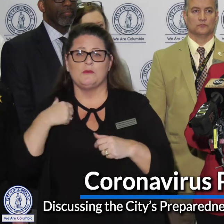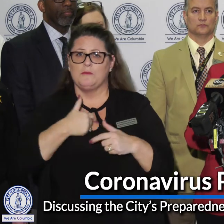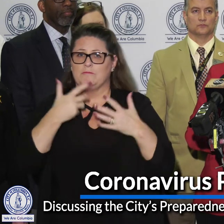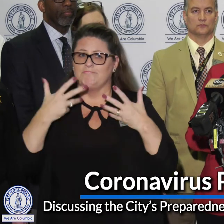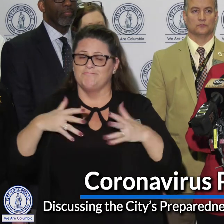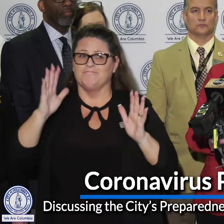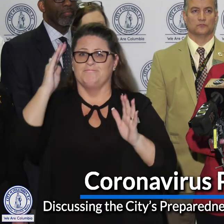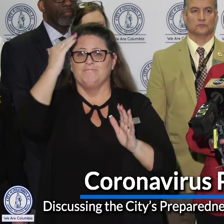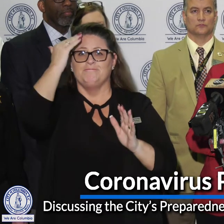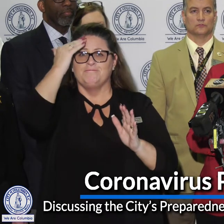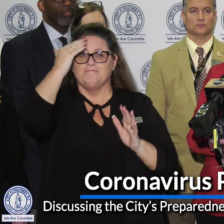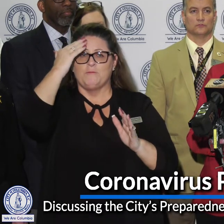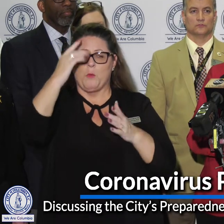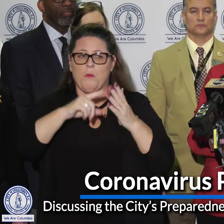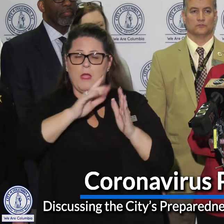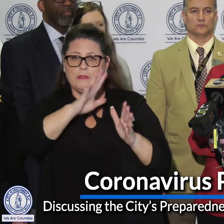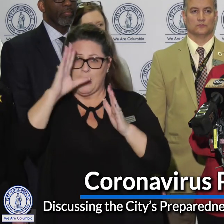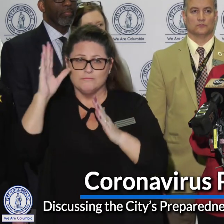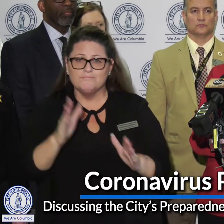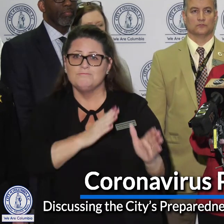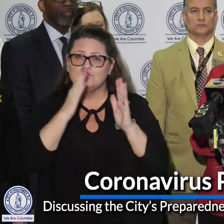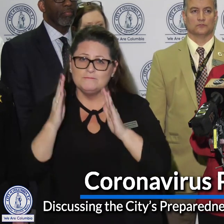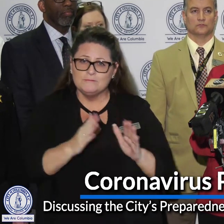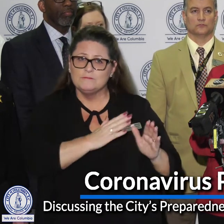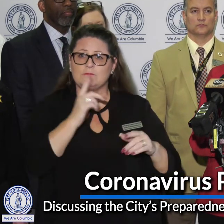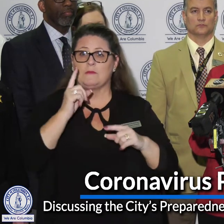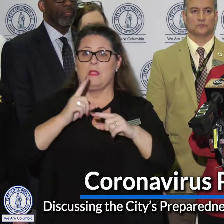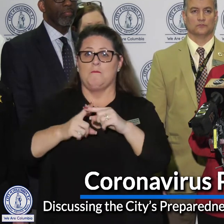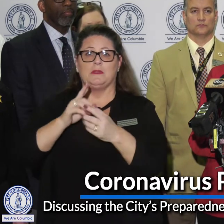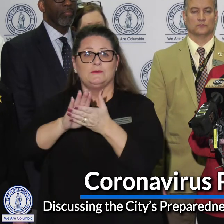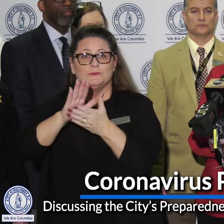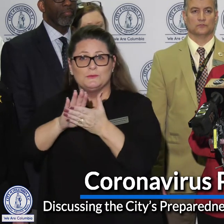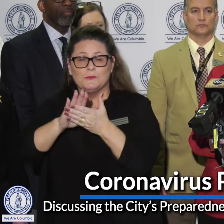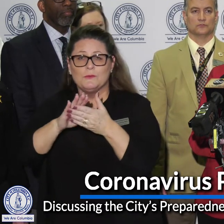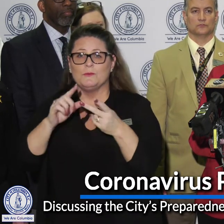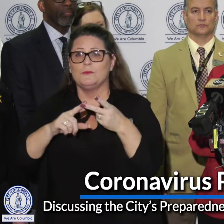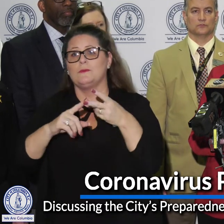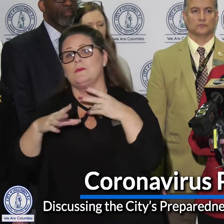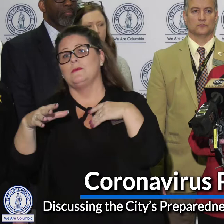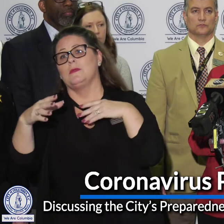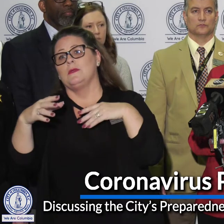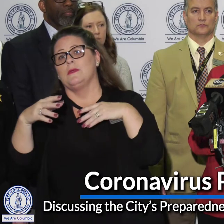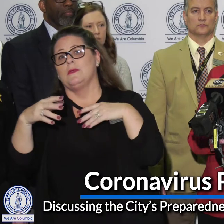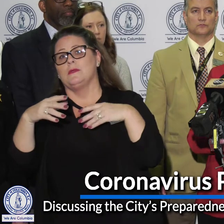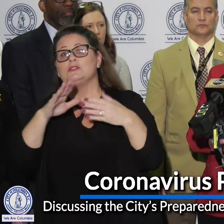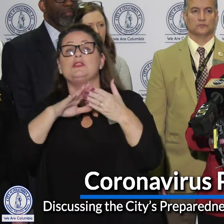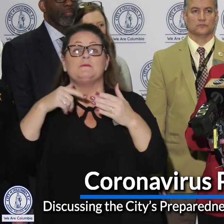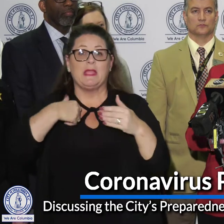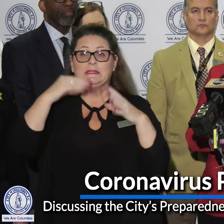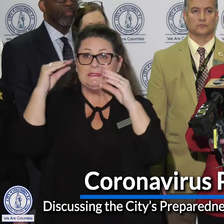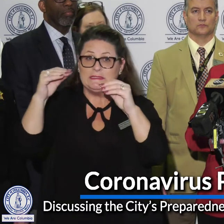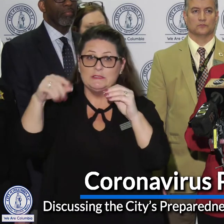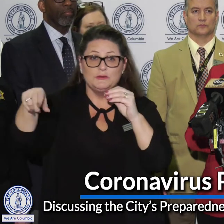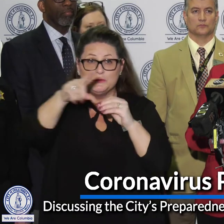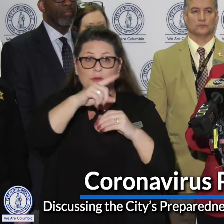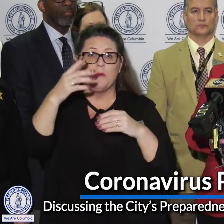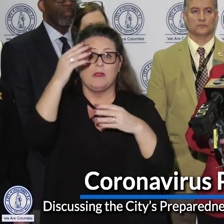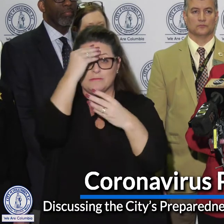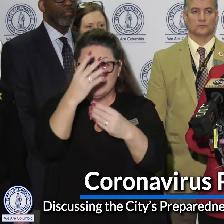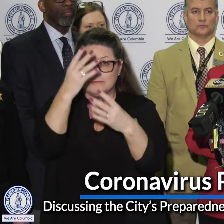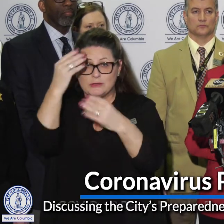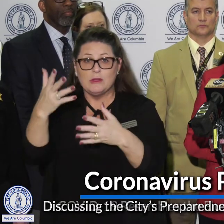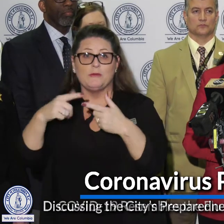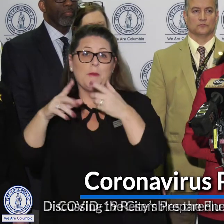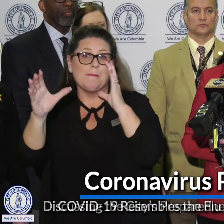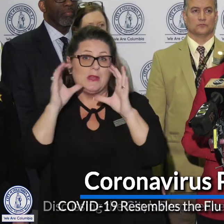establishing strategies of education, communication, prevention, and preparedness. We are all doing a